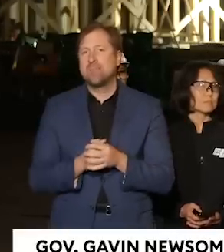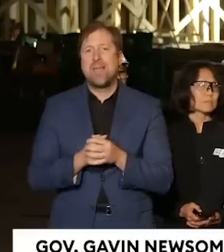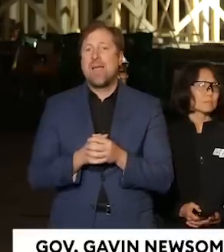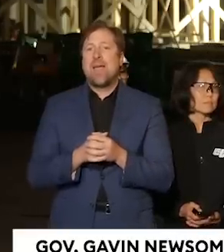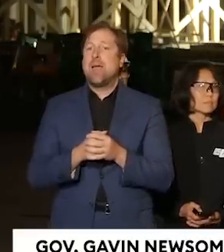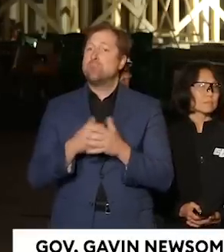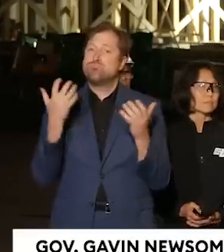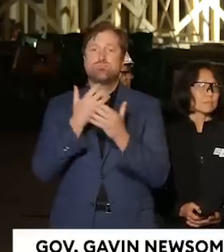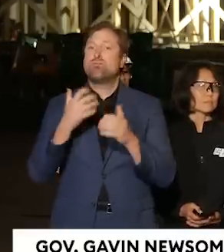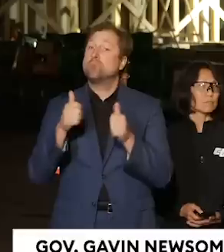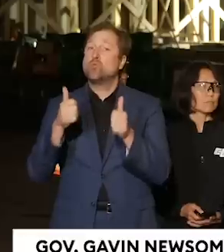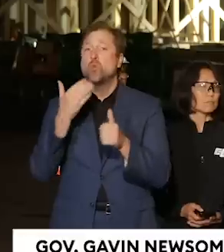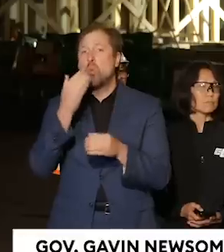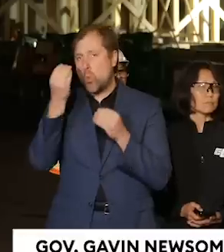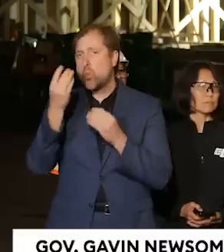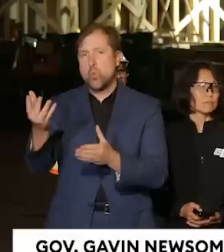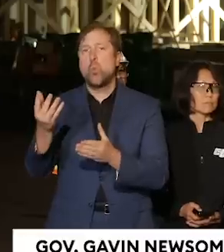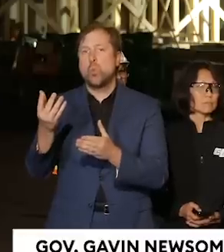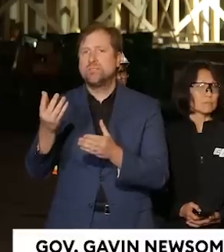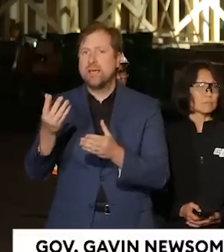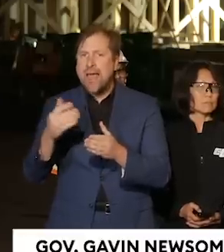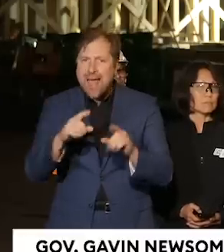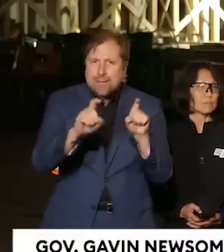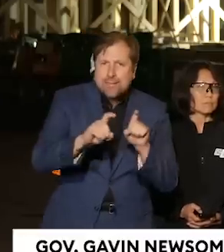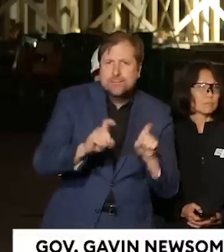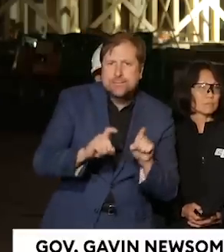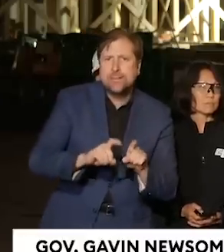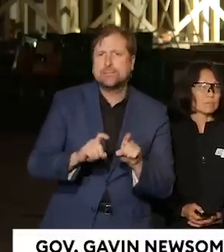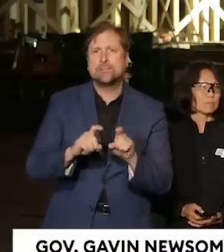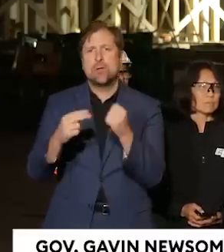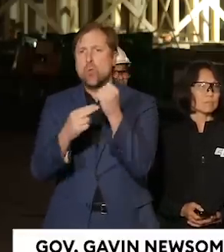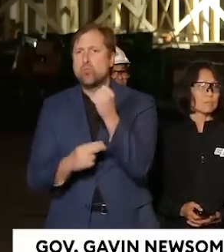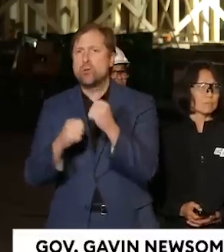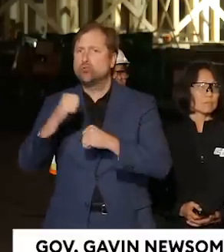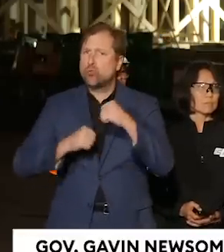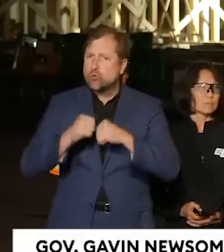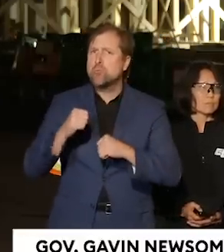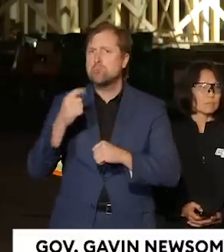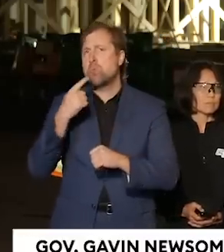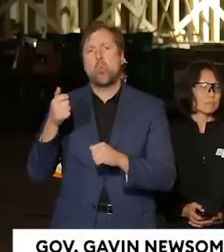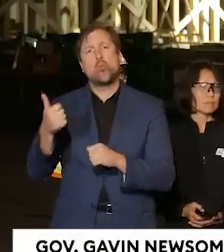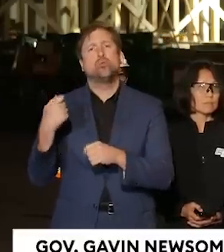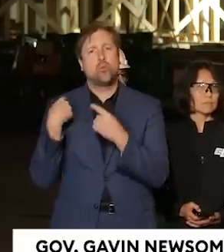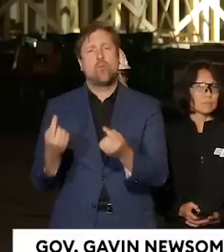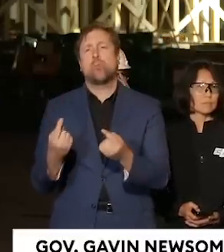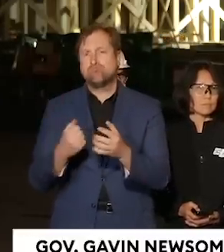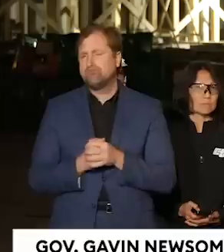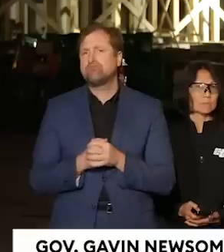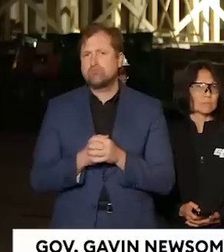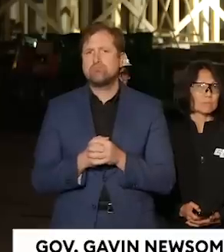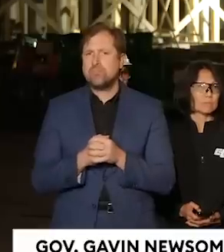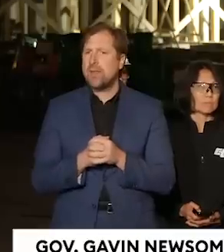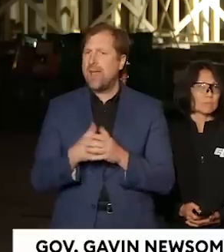favor, primarily because of some of the good sampling work that came back on the bridge structure itself. And I just want to, again, cannot